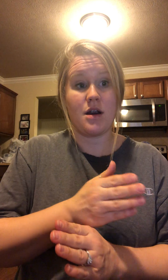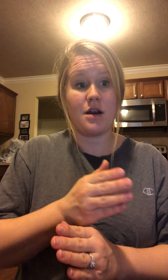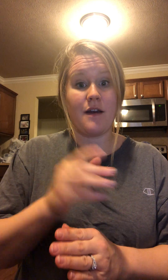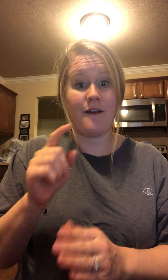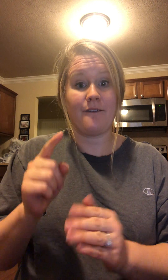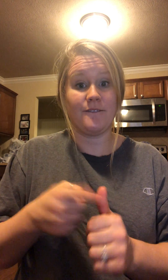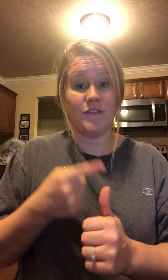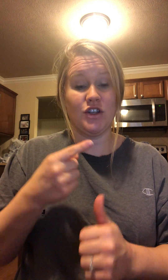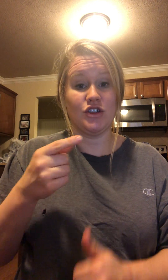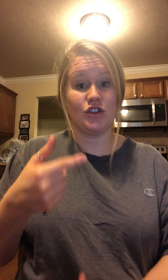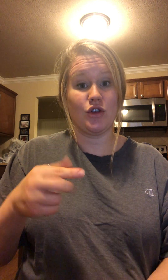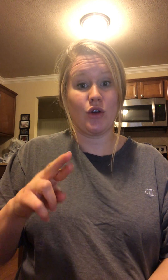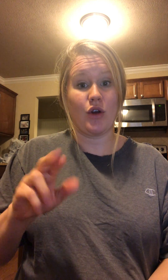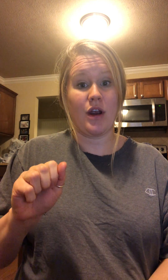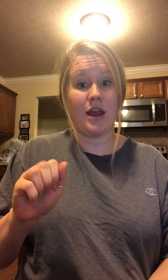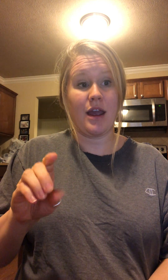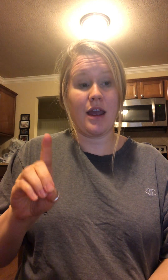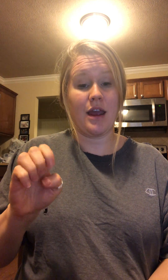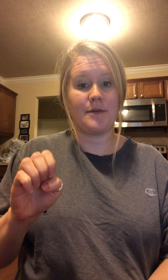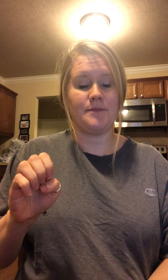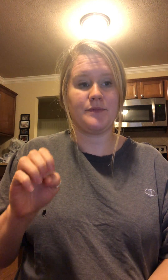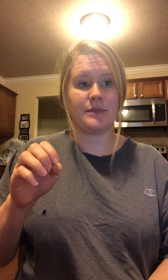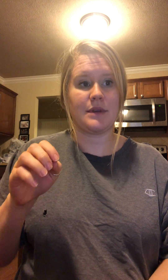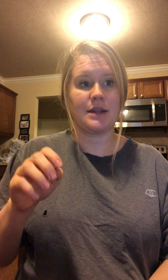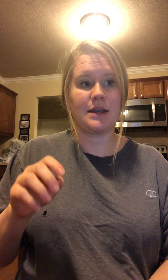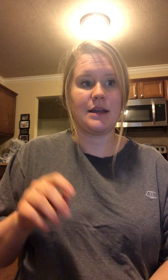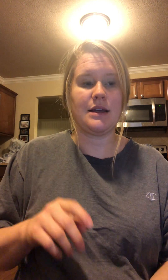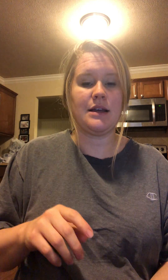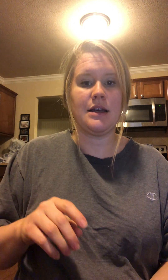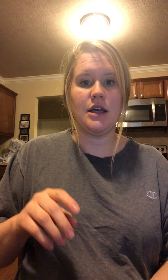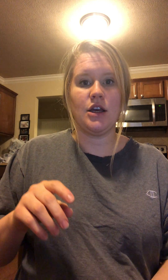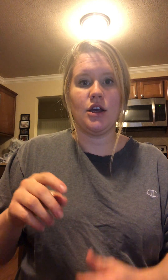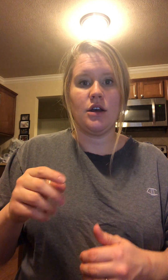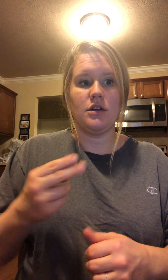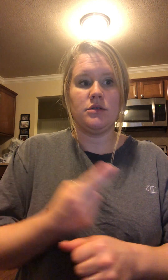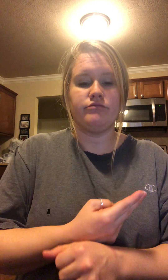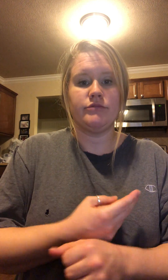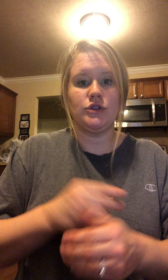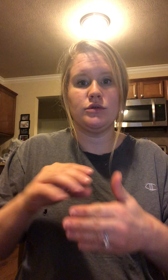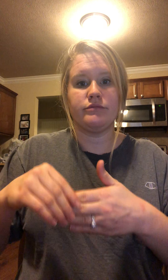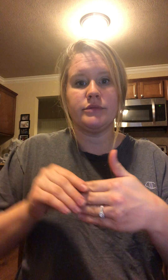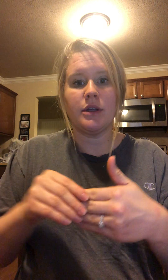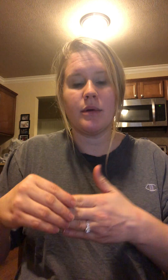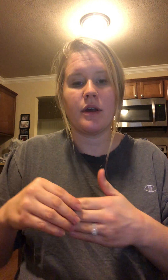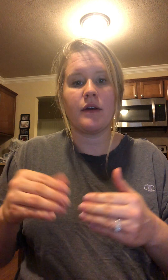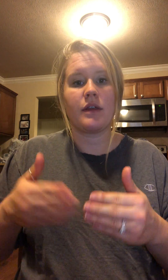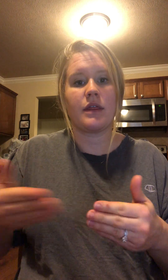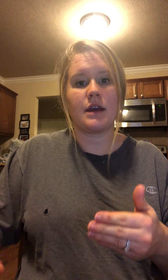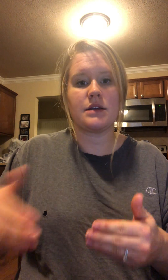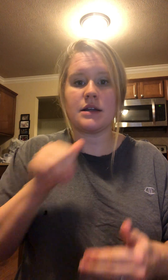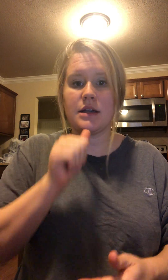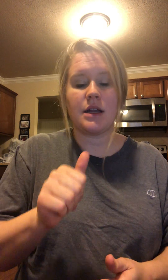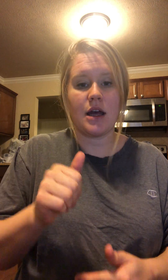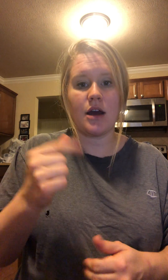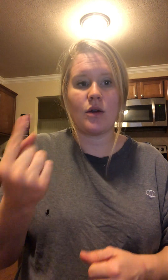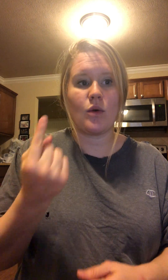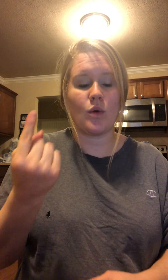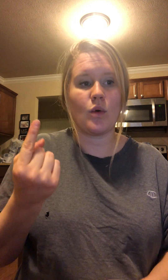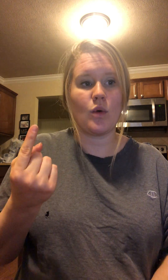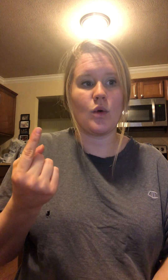that hands-on experience, so they're not just looking at a worksheet. We are giving them something to manipulate, and